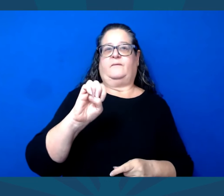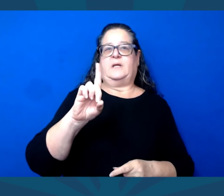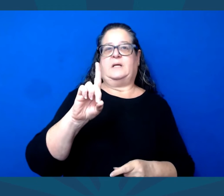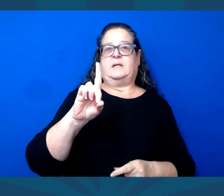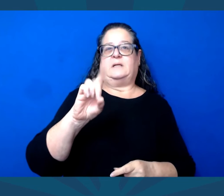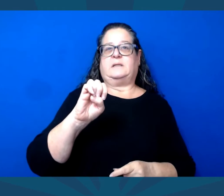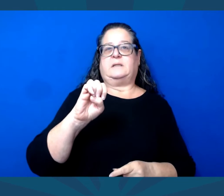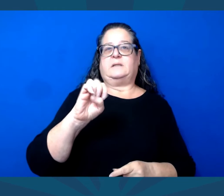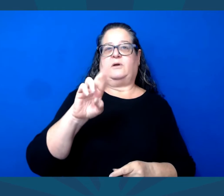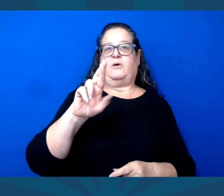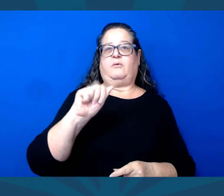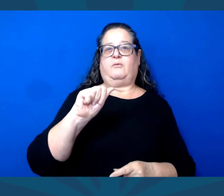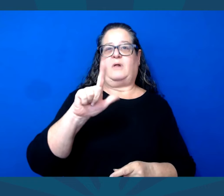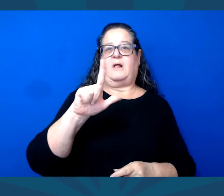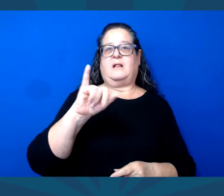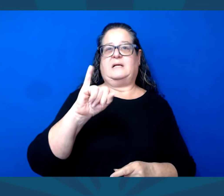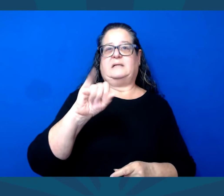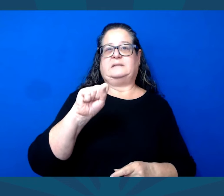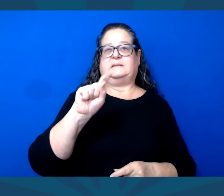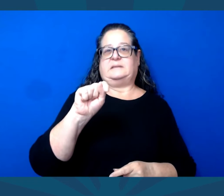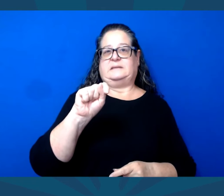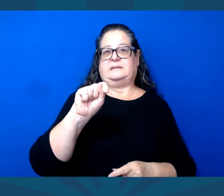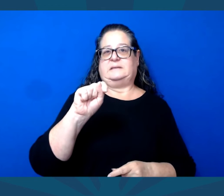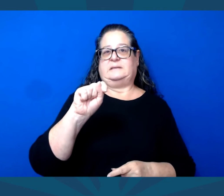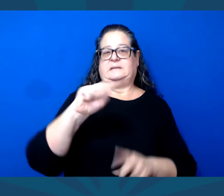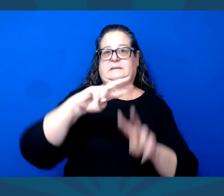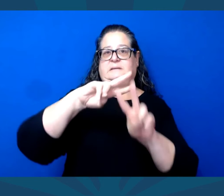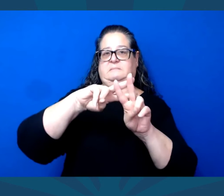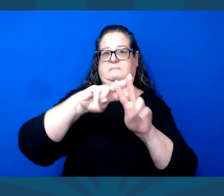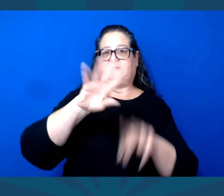other men, they will be tempted to tyrannize them.